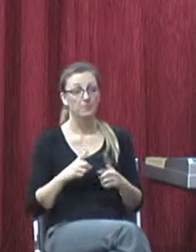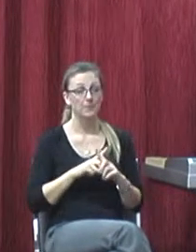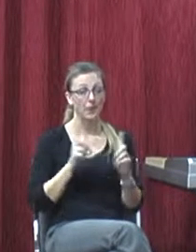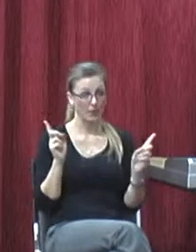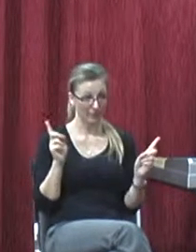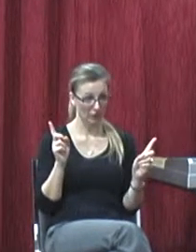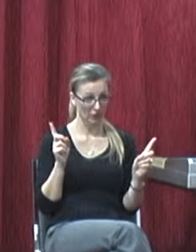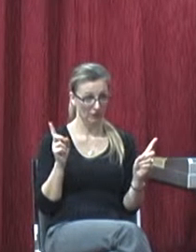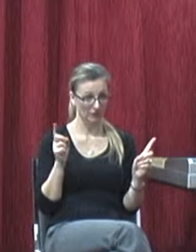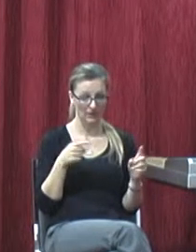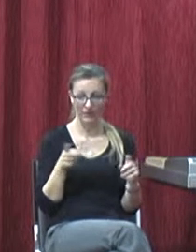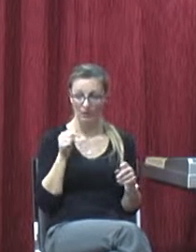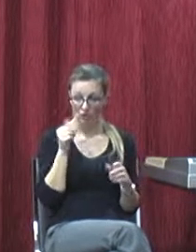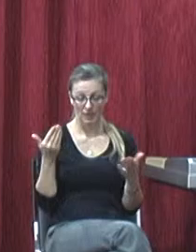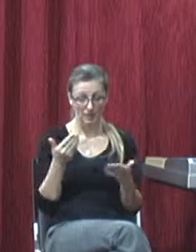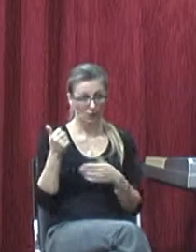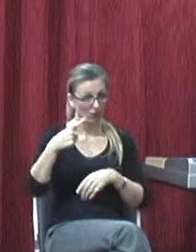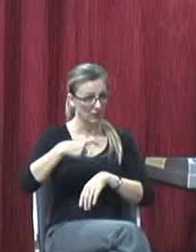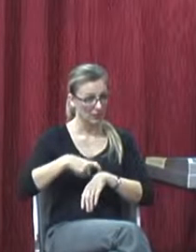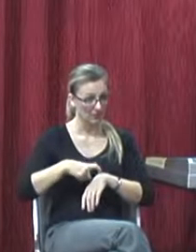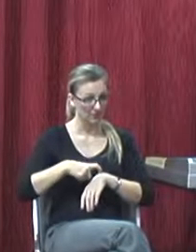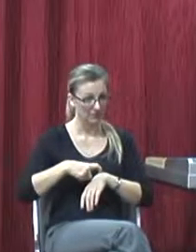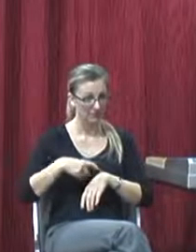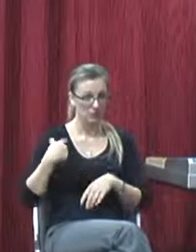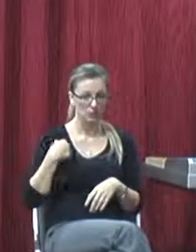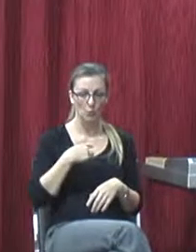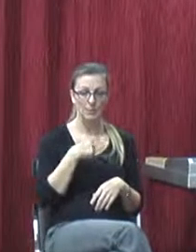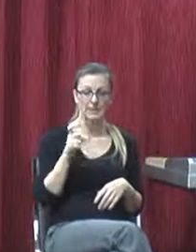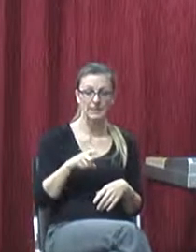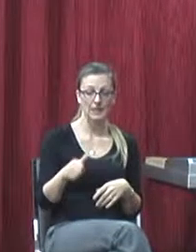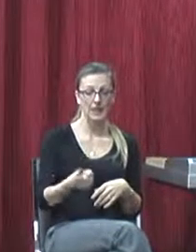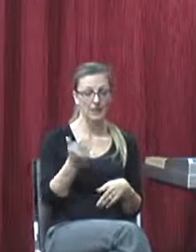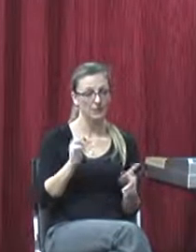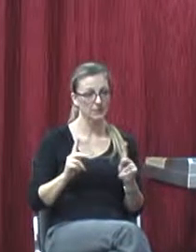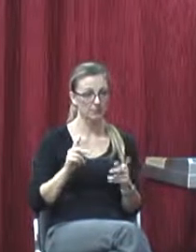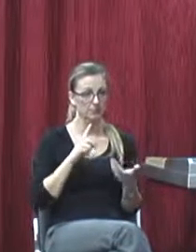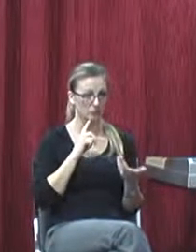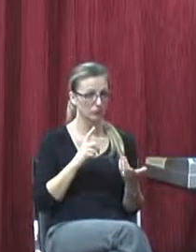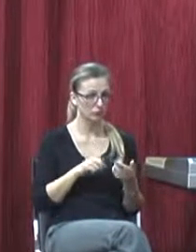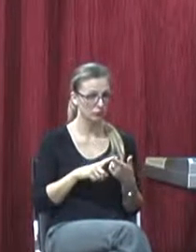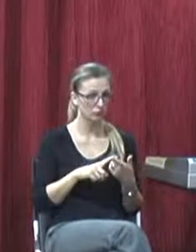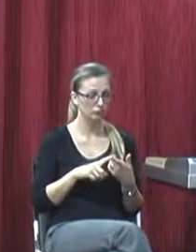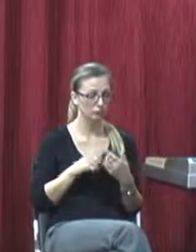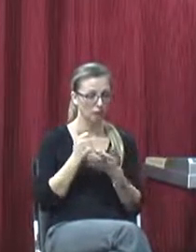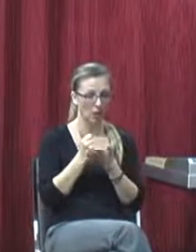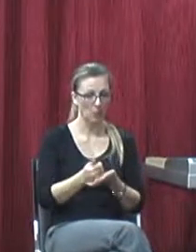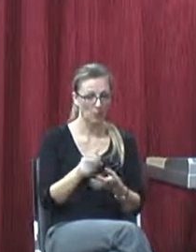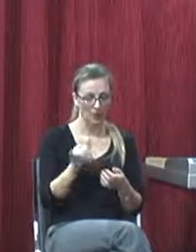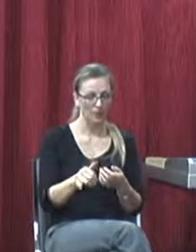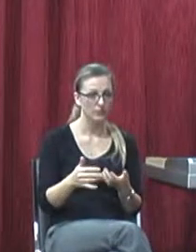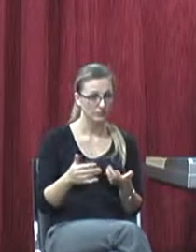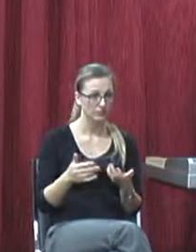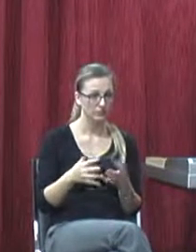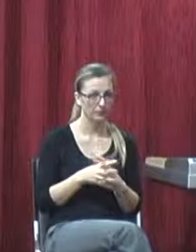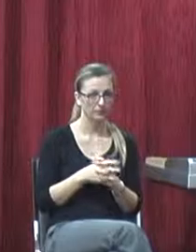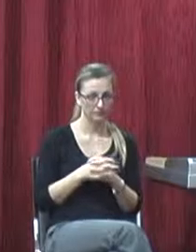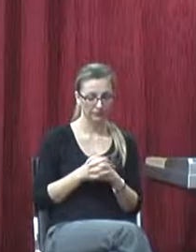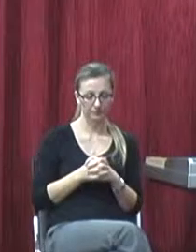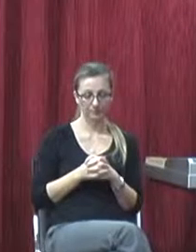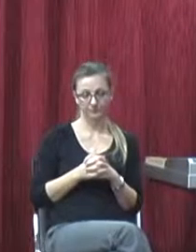However, they're not here all the time. So we need other people to step up to that translation thing, to do